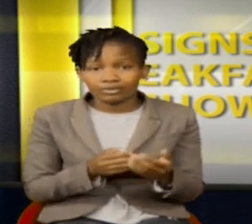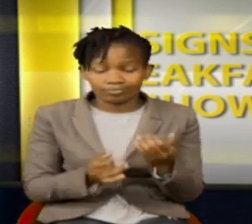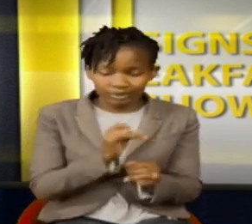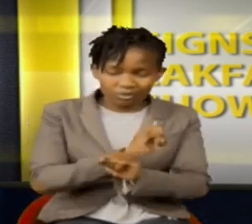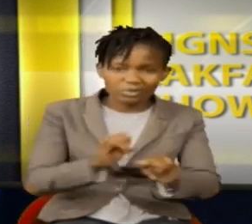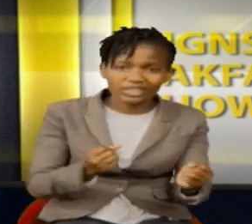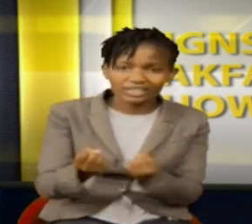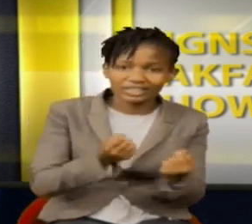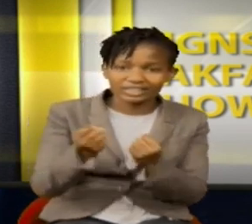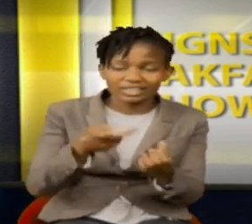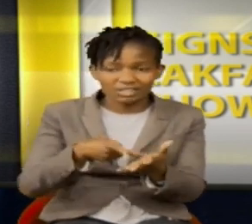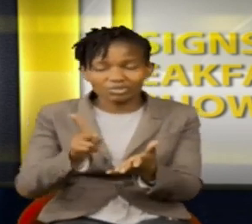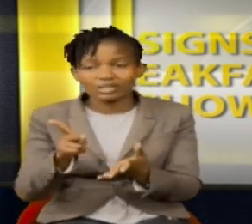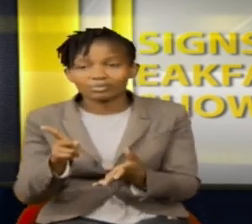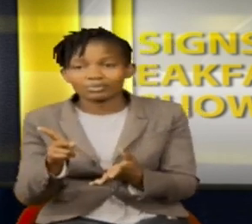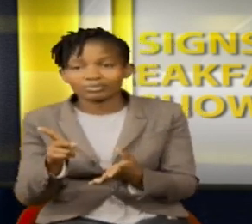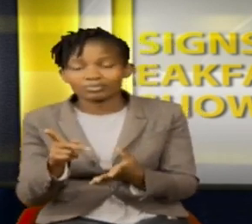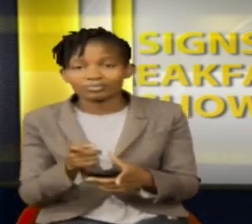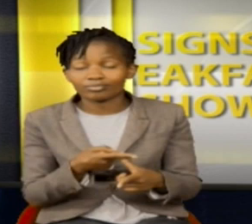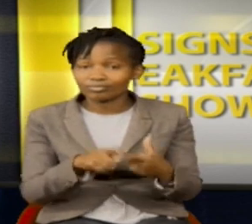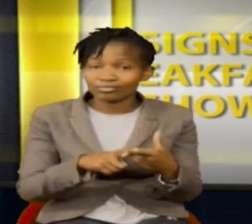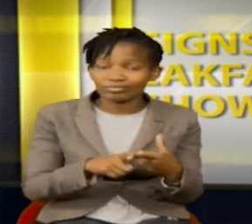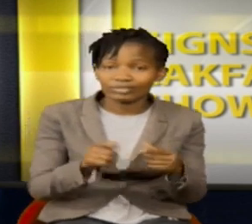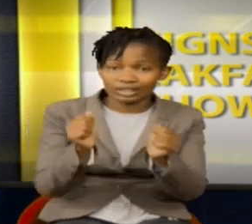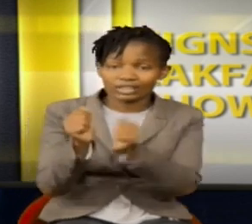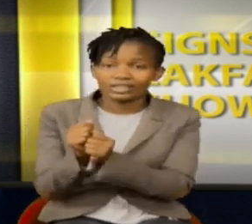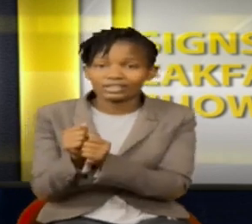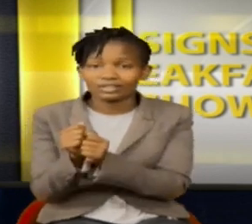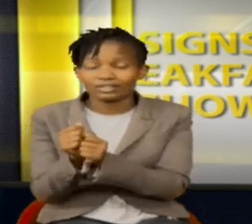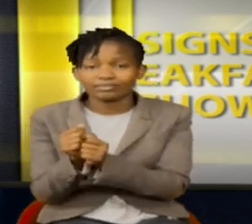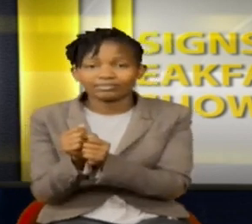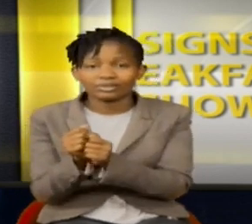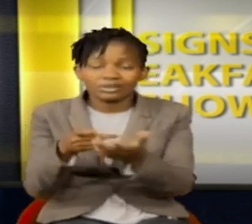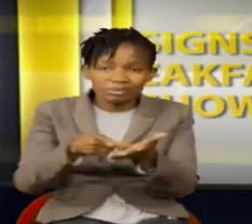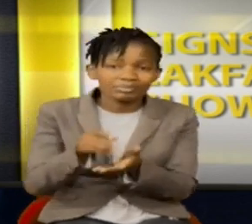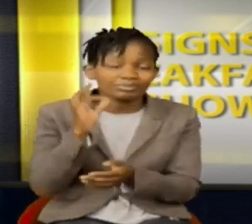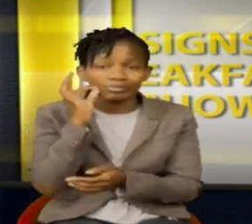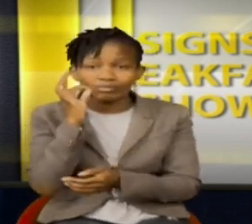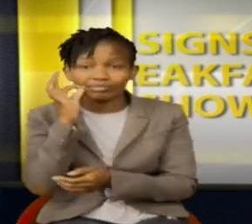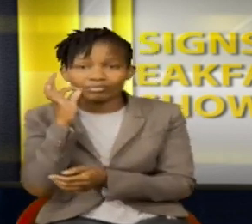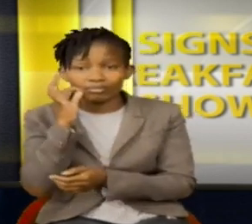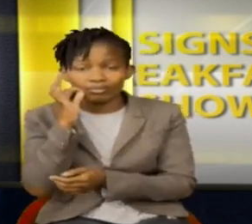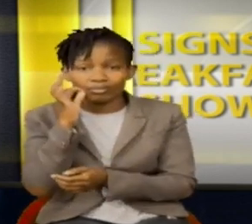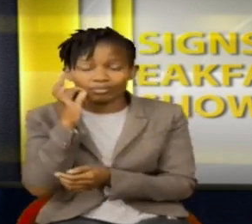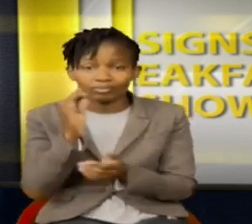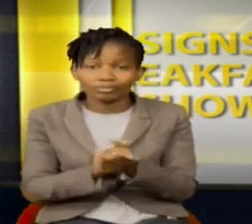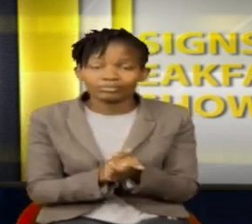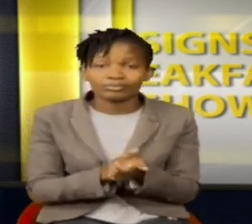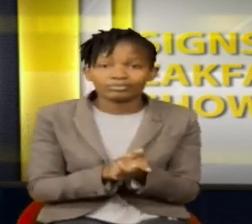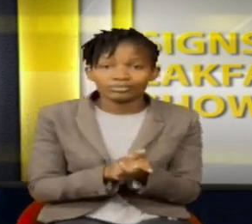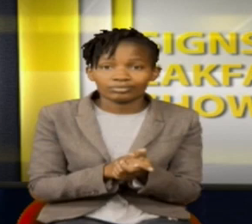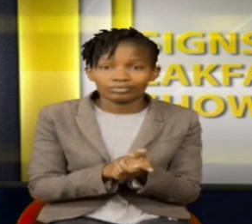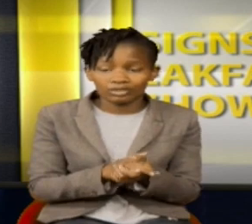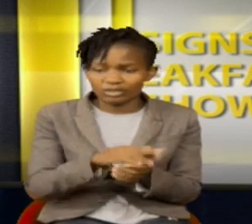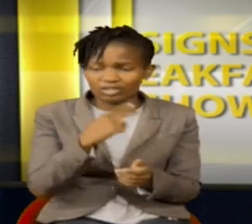wadogo wanapiga nyara. Alafu 10 bob tunapiga mabolgam. Bolgam ni 50 cents. All right. Niko tunakula kuna bolgam 20.